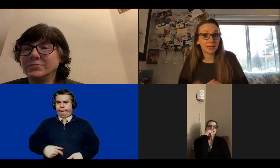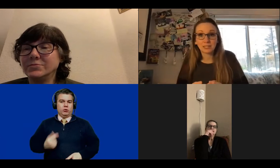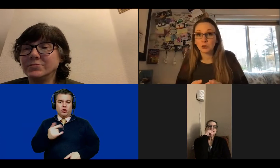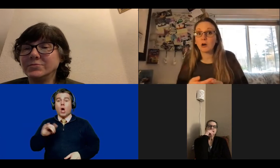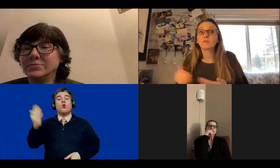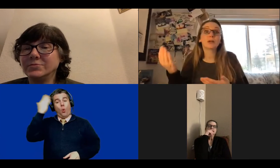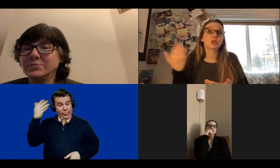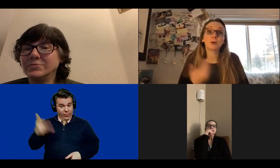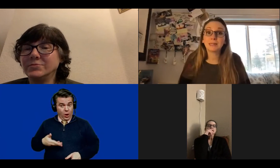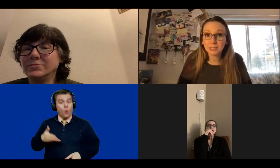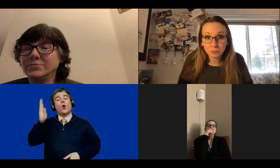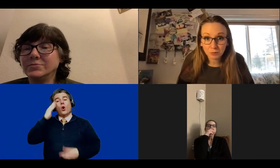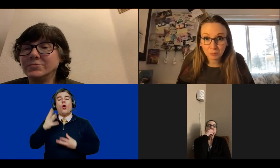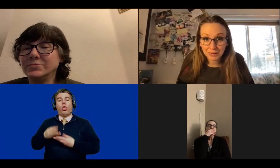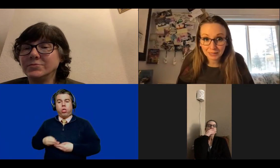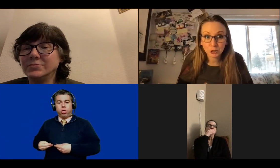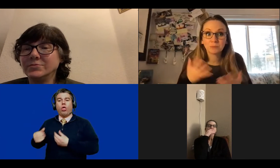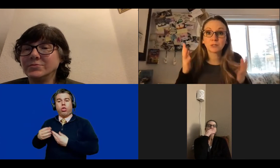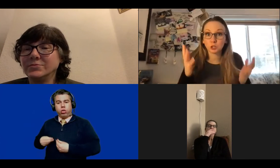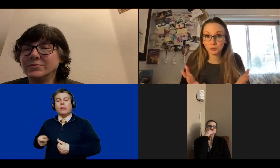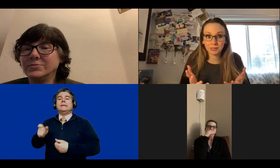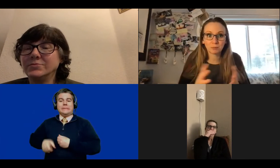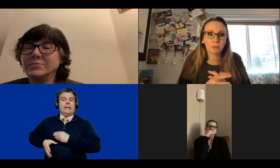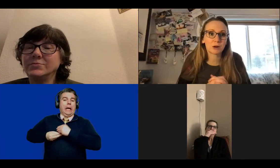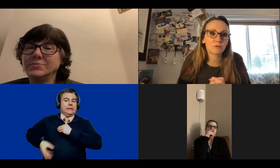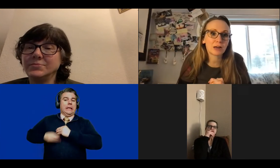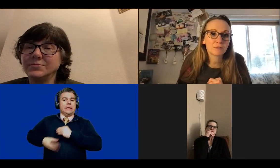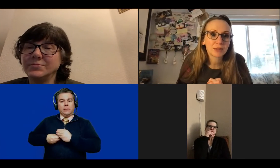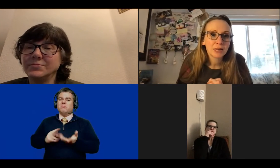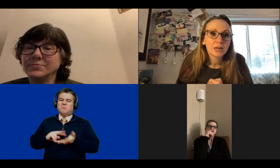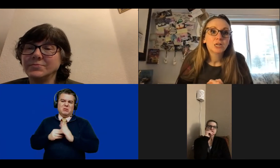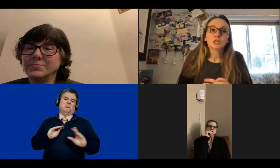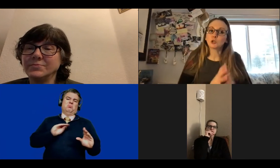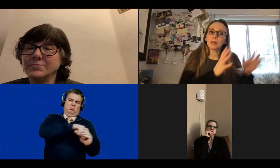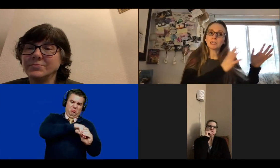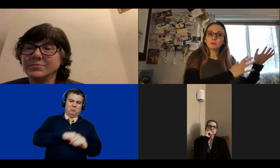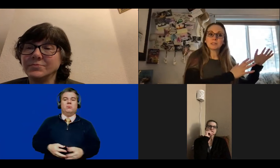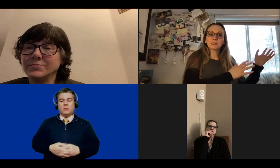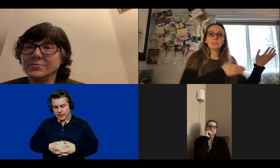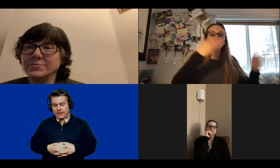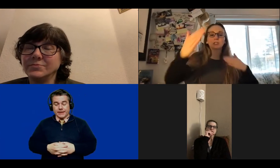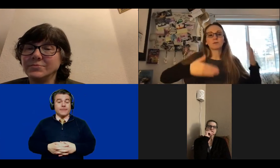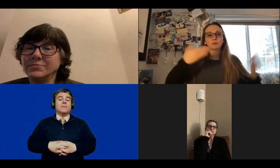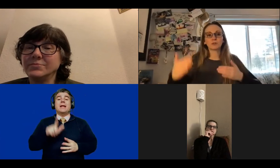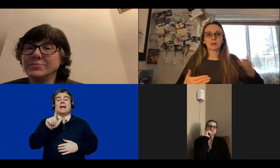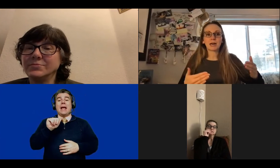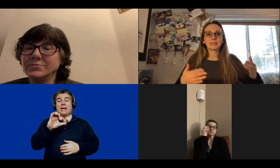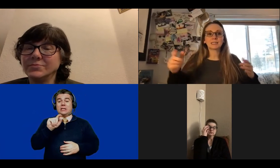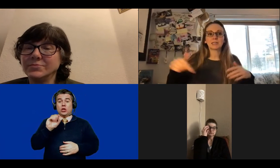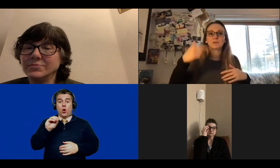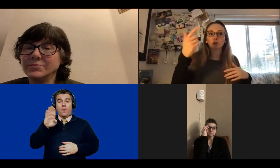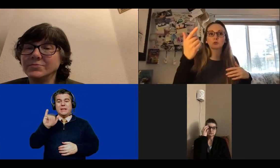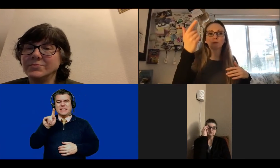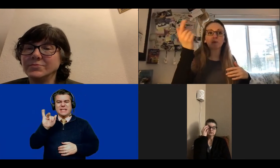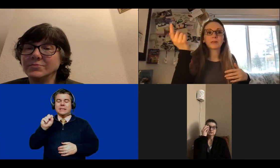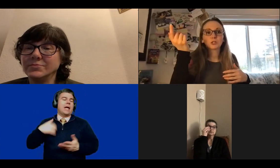know it dies off. We know it needs to be replenished. So it's in PROBIO5. So lactobacillus, there's several different kinds.